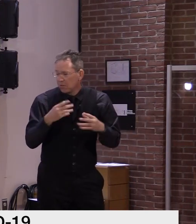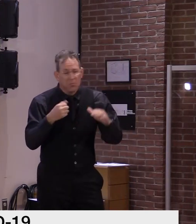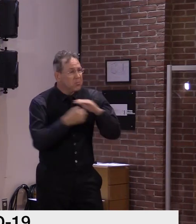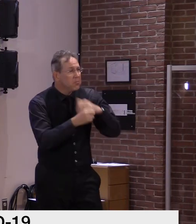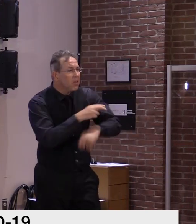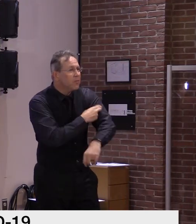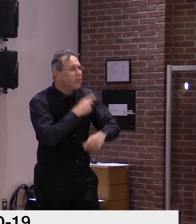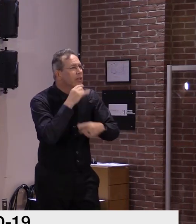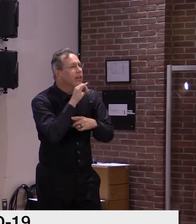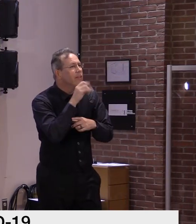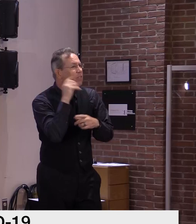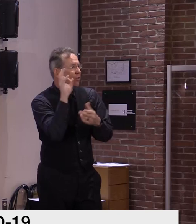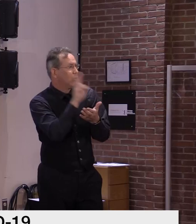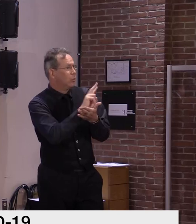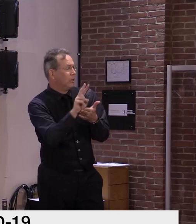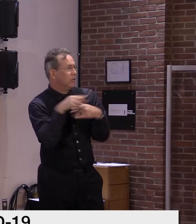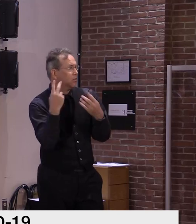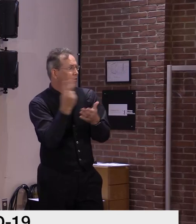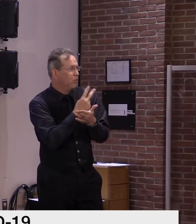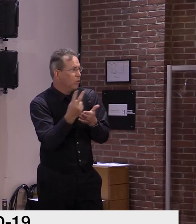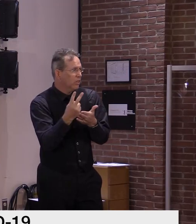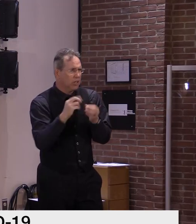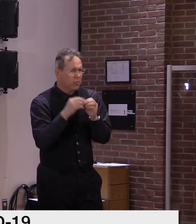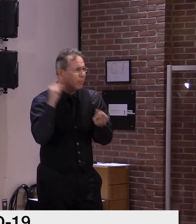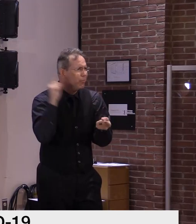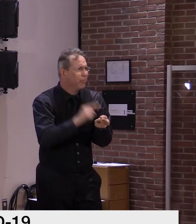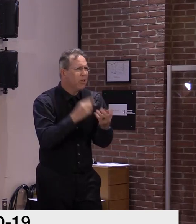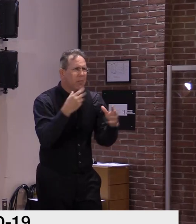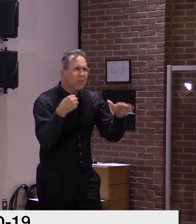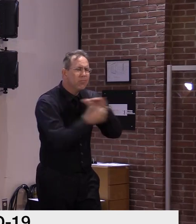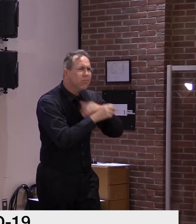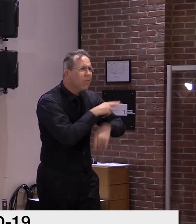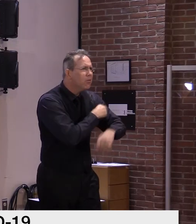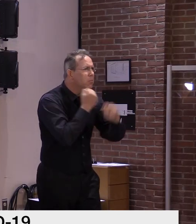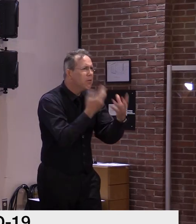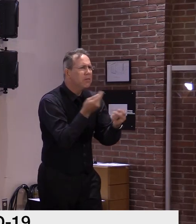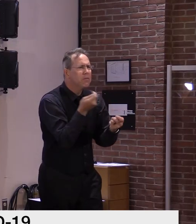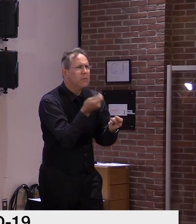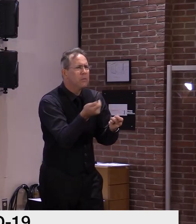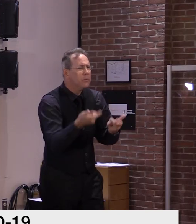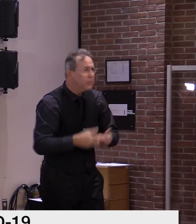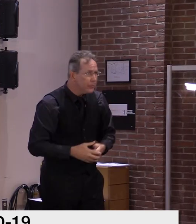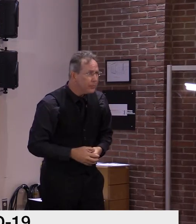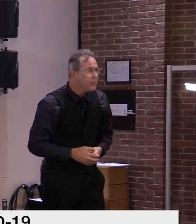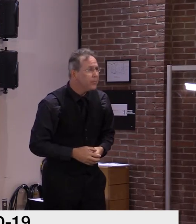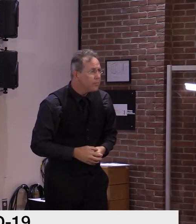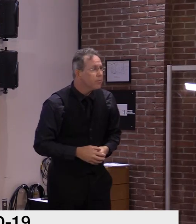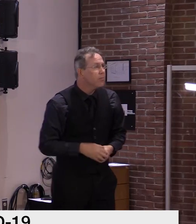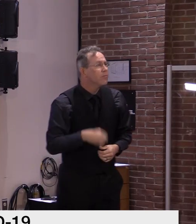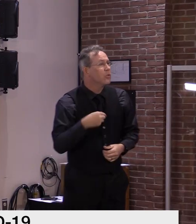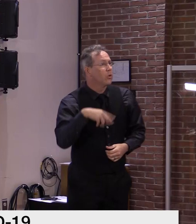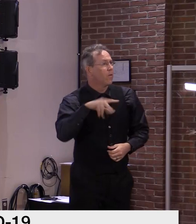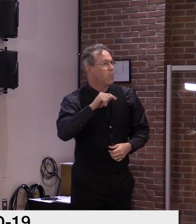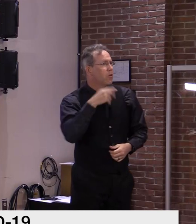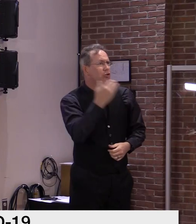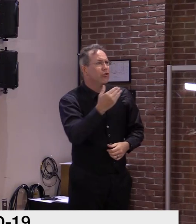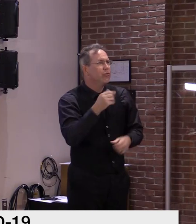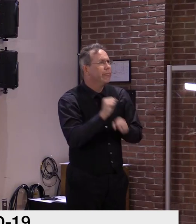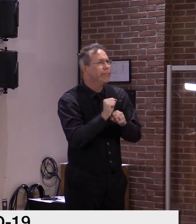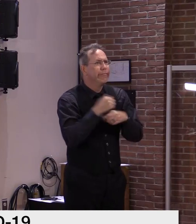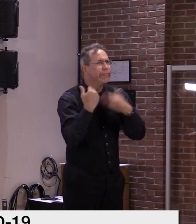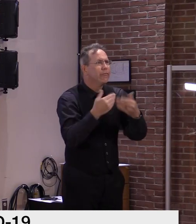our hospitalization rate continues to be the lowest in the country on a per capita basis. And again, with vaccination rates